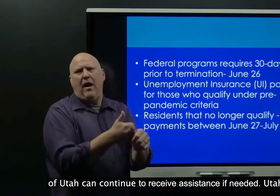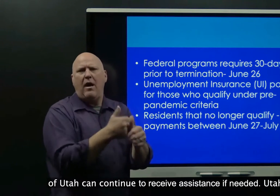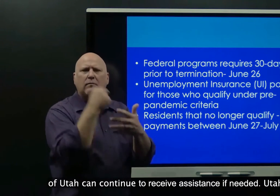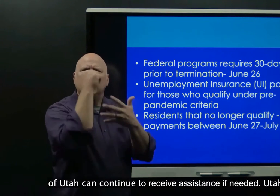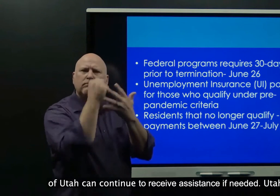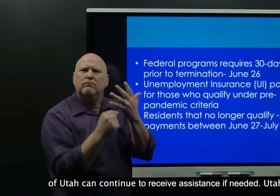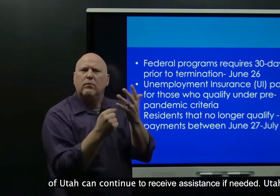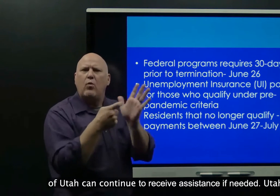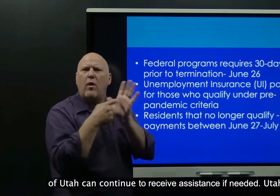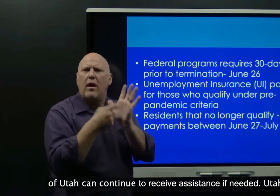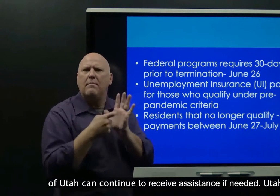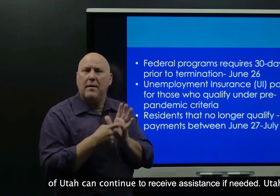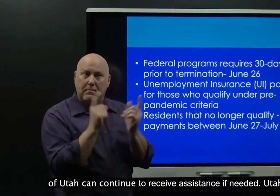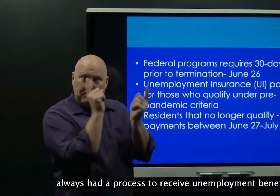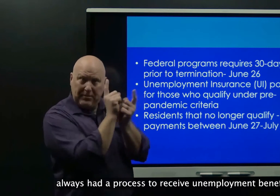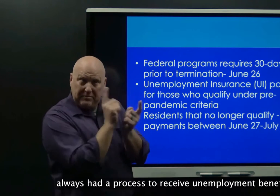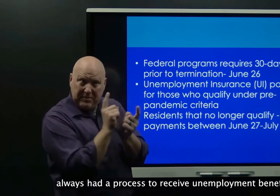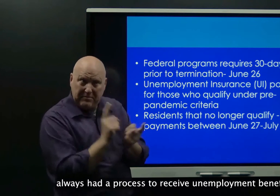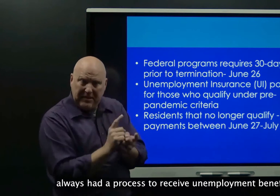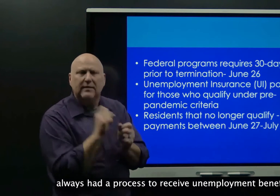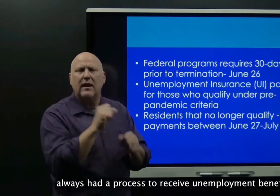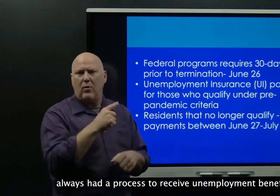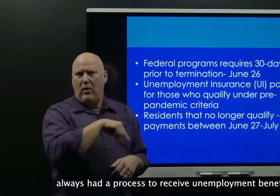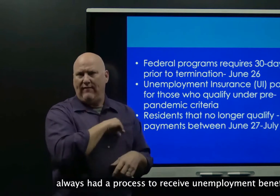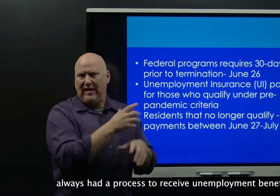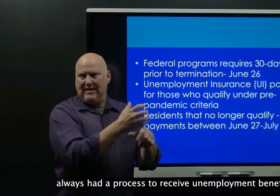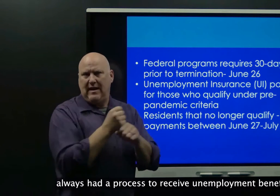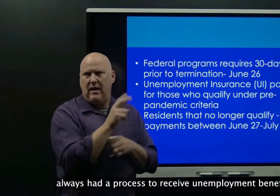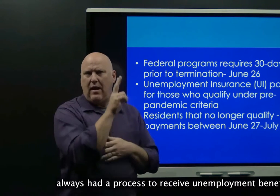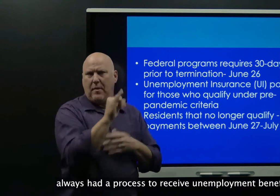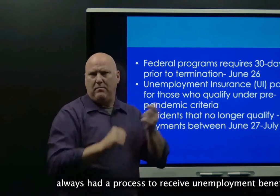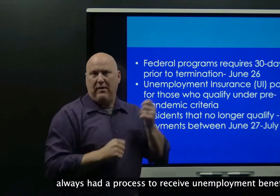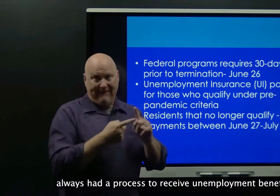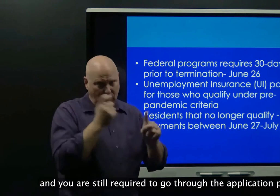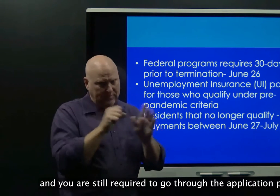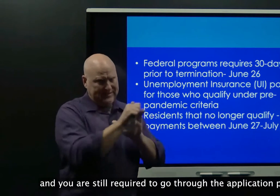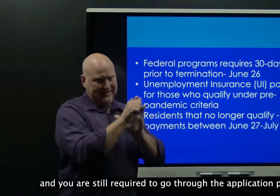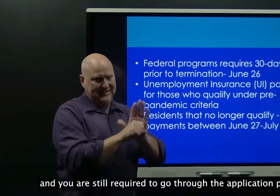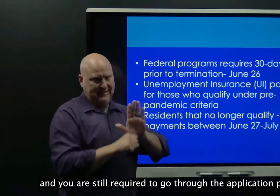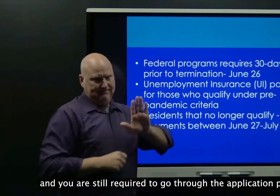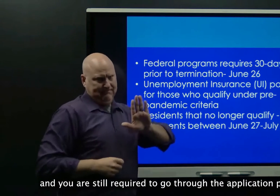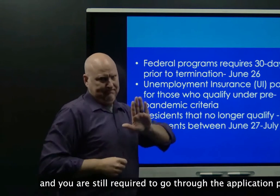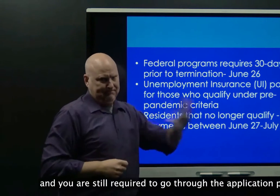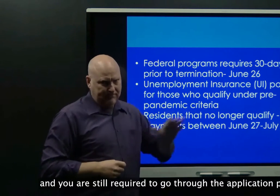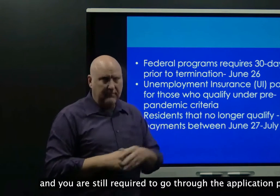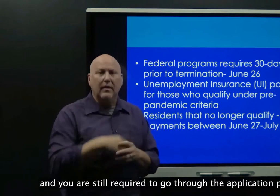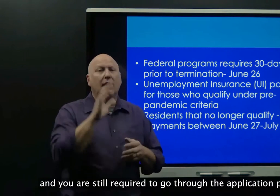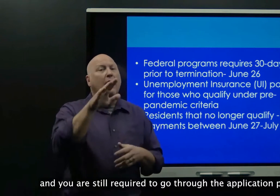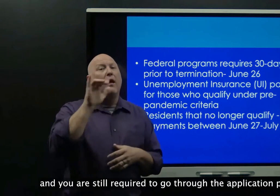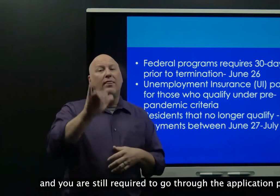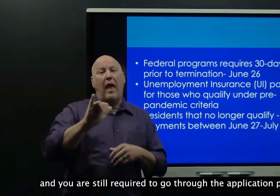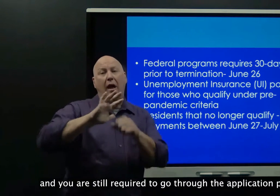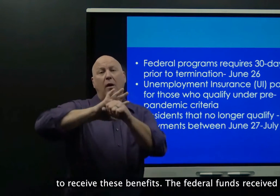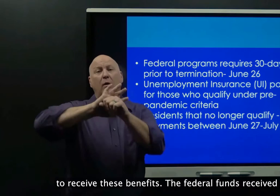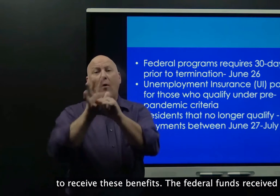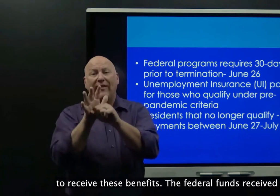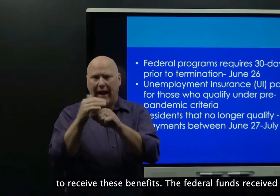needed. Utah has always had a process to receive unemployment benefits, and you are still required to go through the application process to receive these